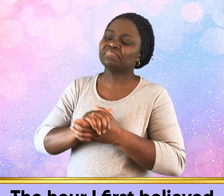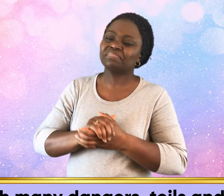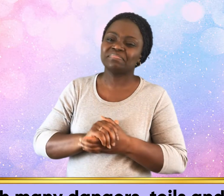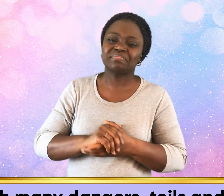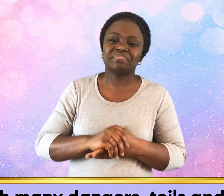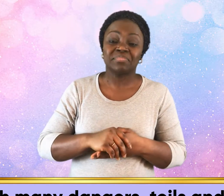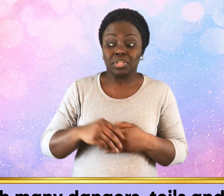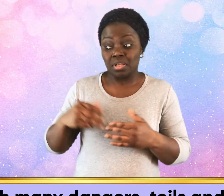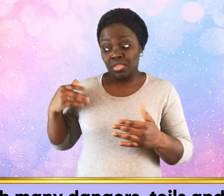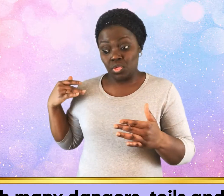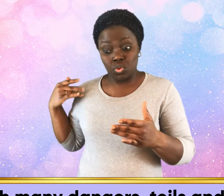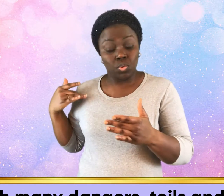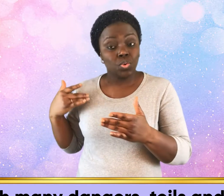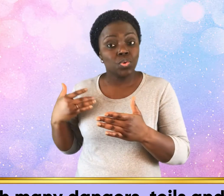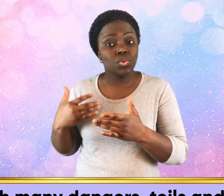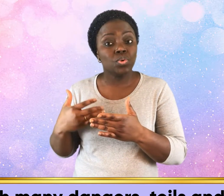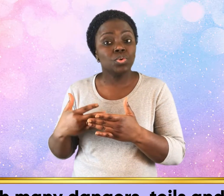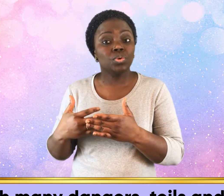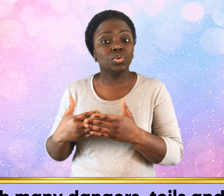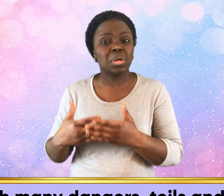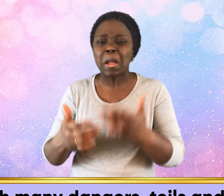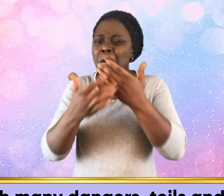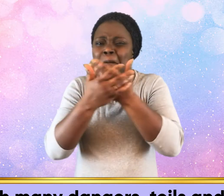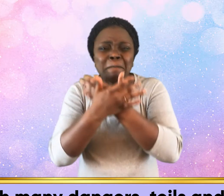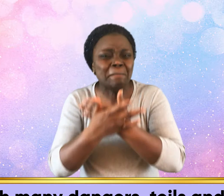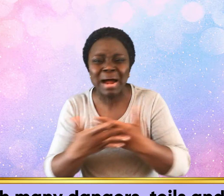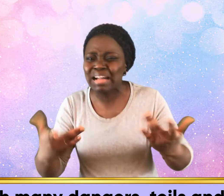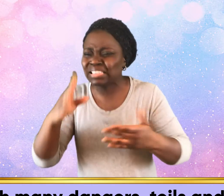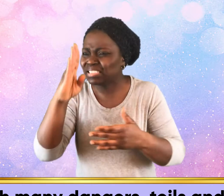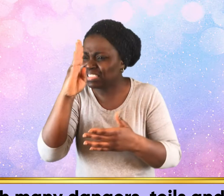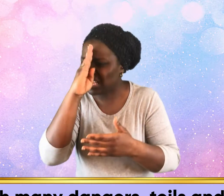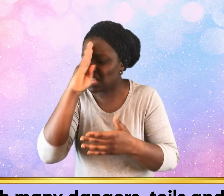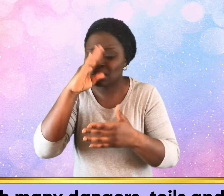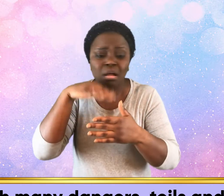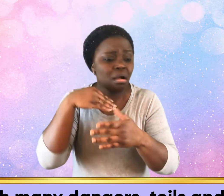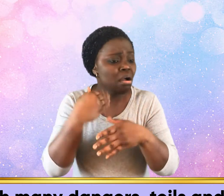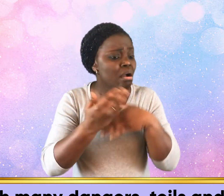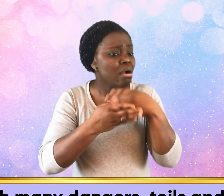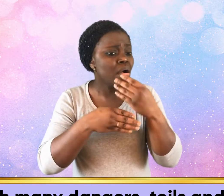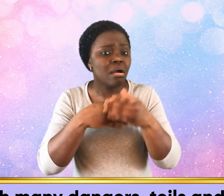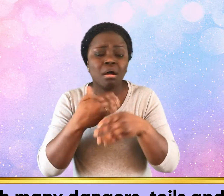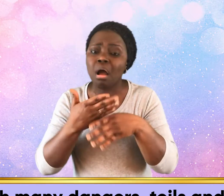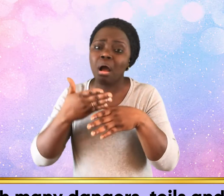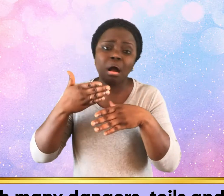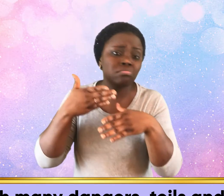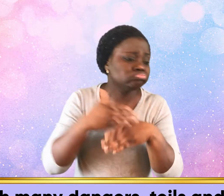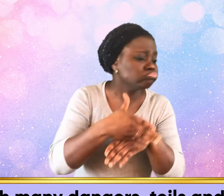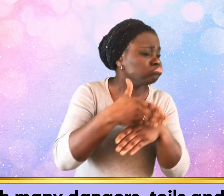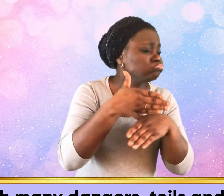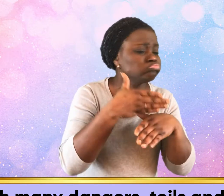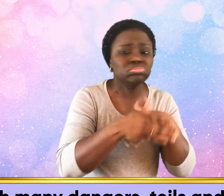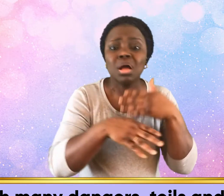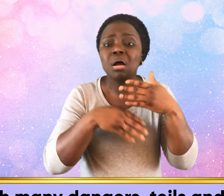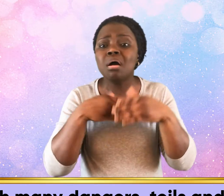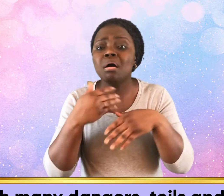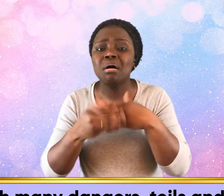Through many dangers, toils and